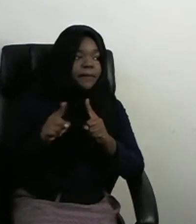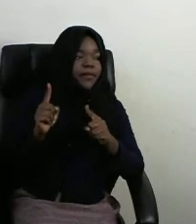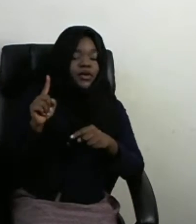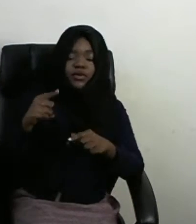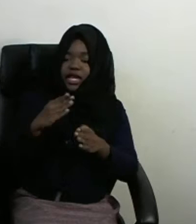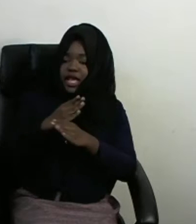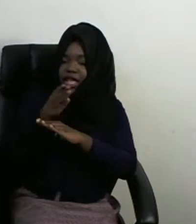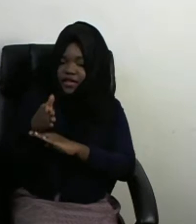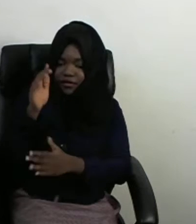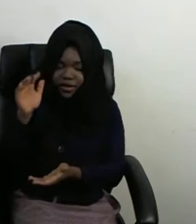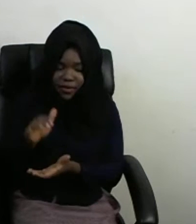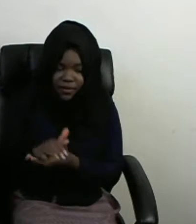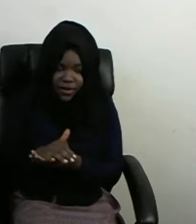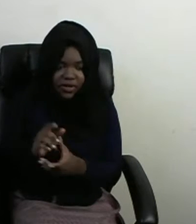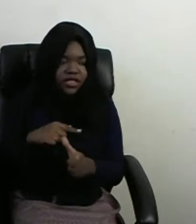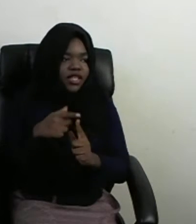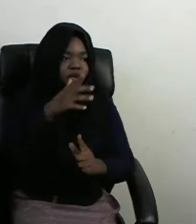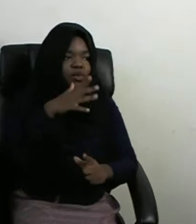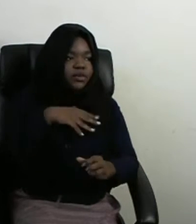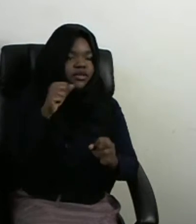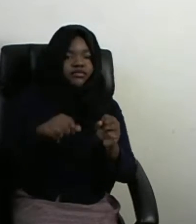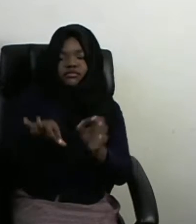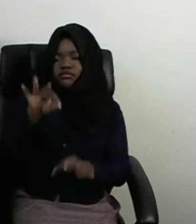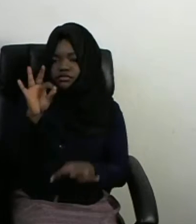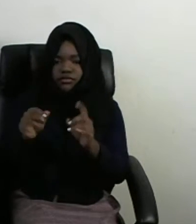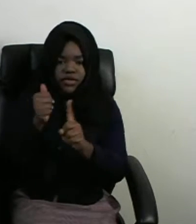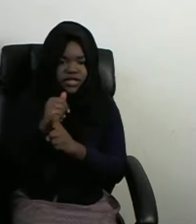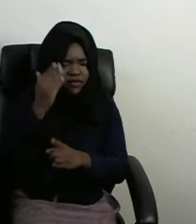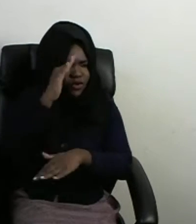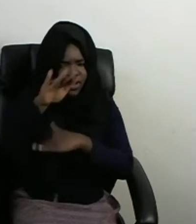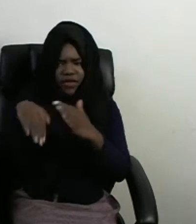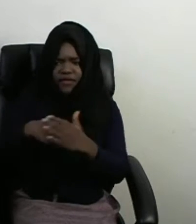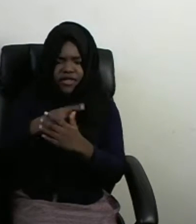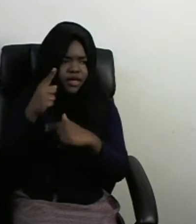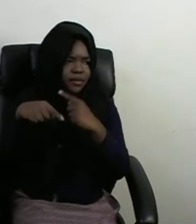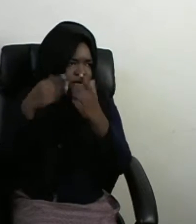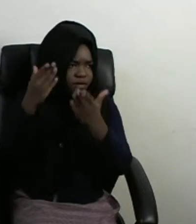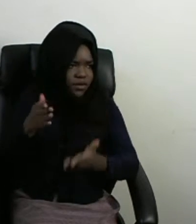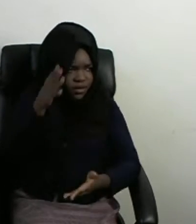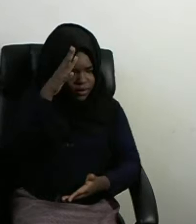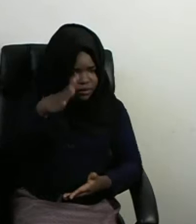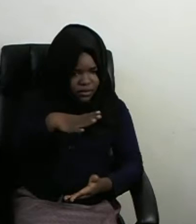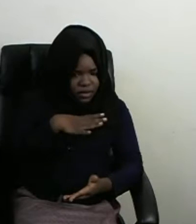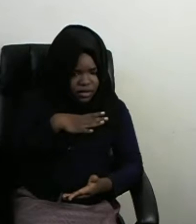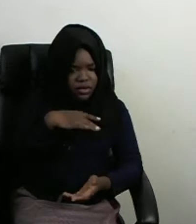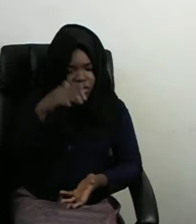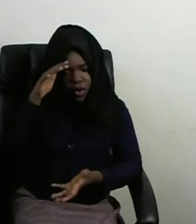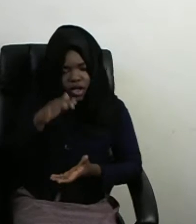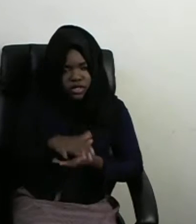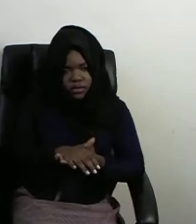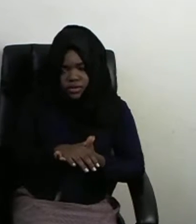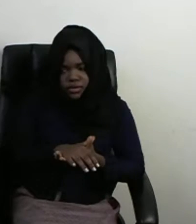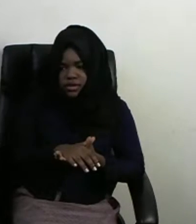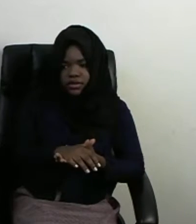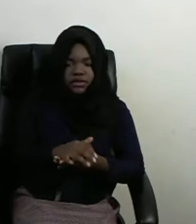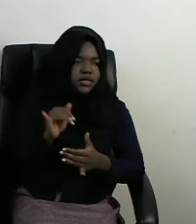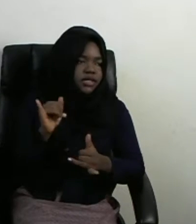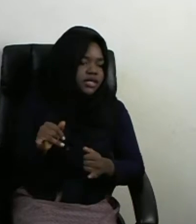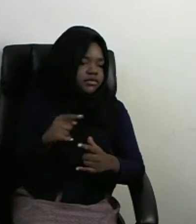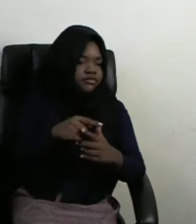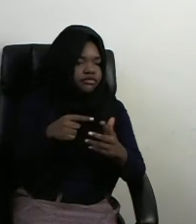after the marriage that the woman discovers everything there is to discover about her husband, his